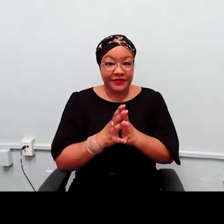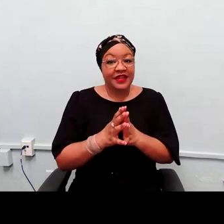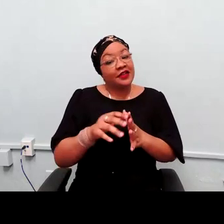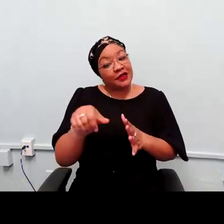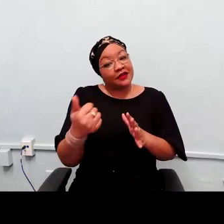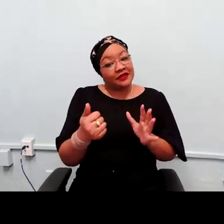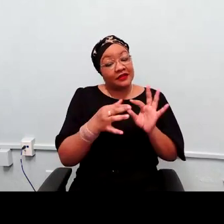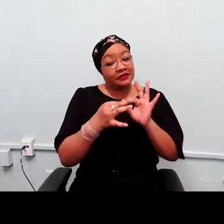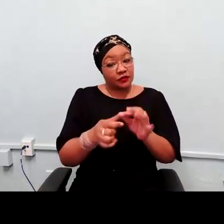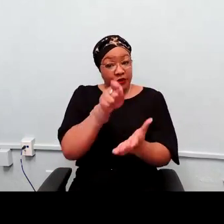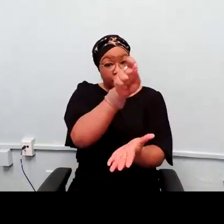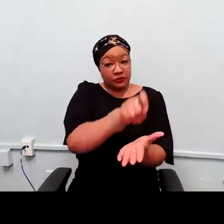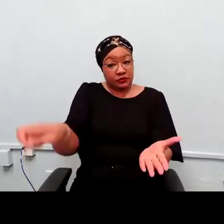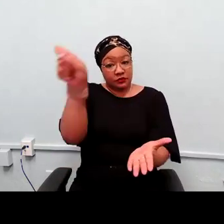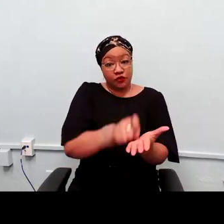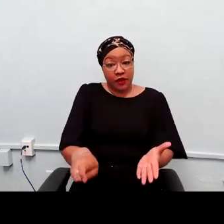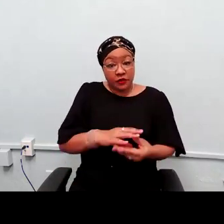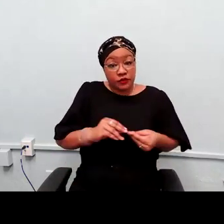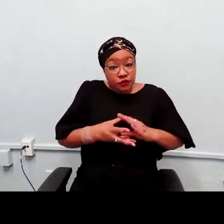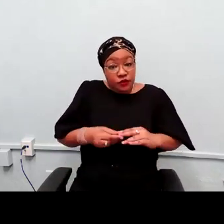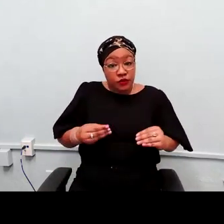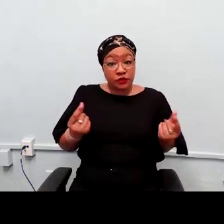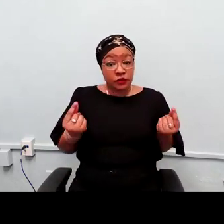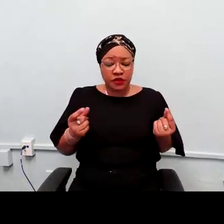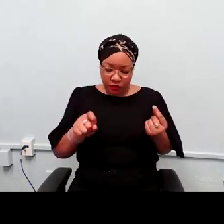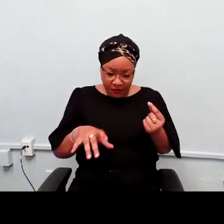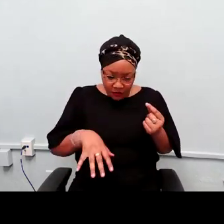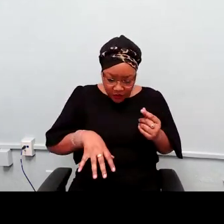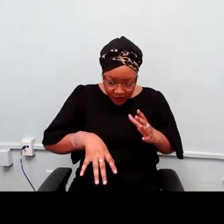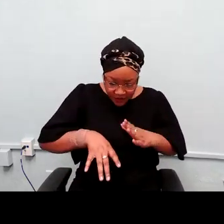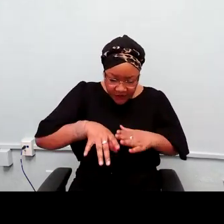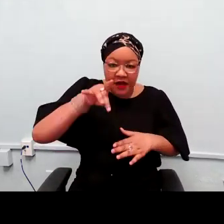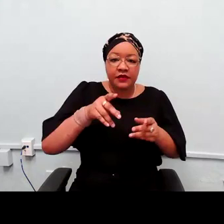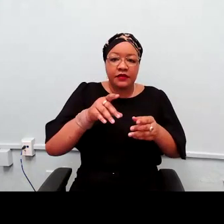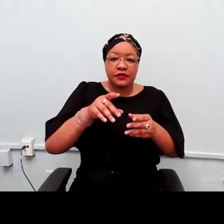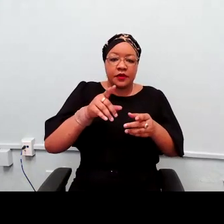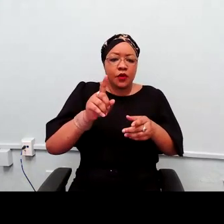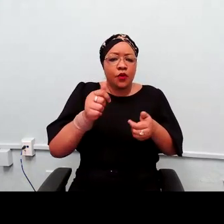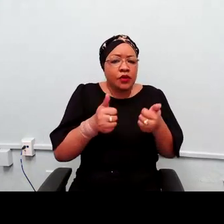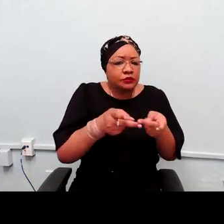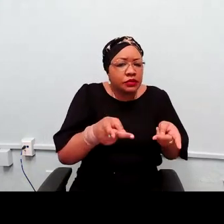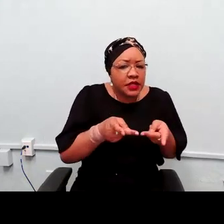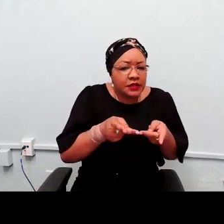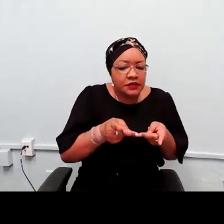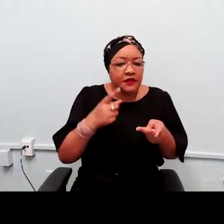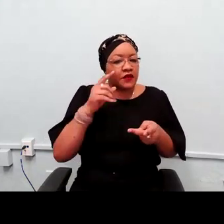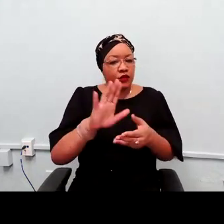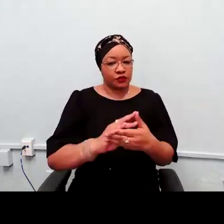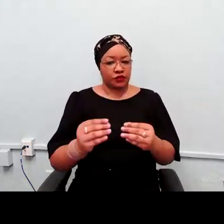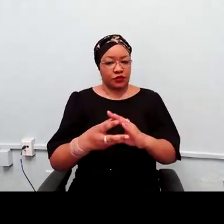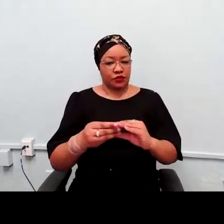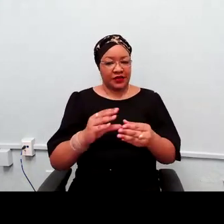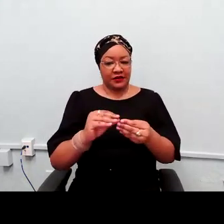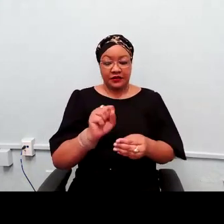craft-wise that writers have to do, right, is locate their story in time and place, right? So scene and